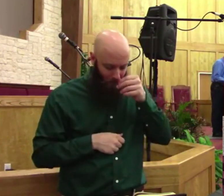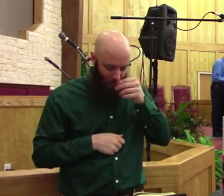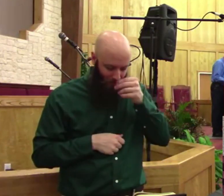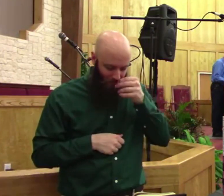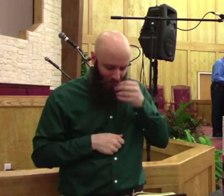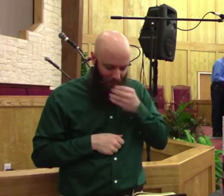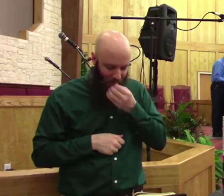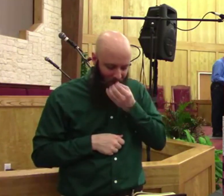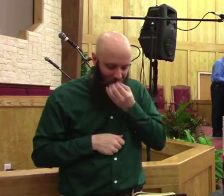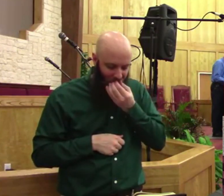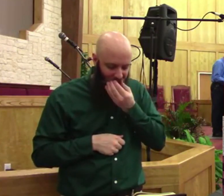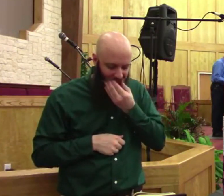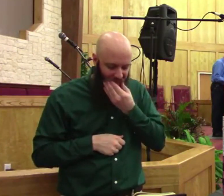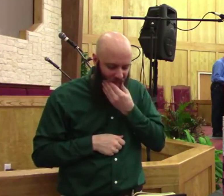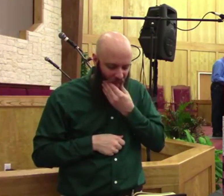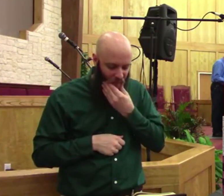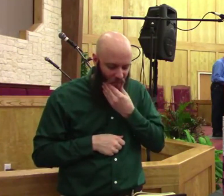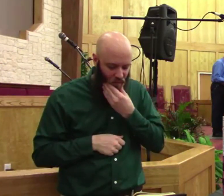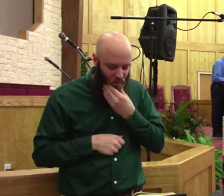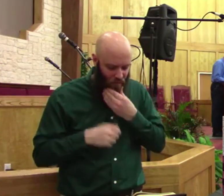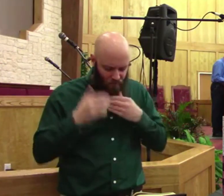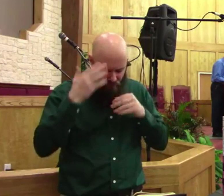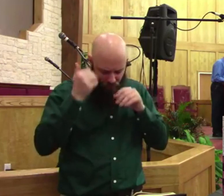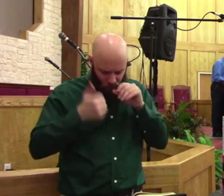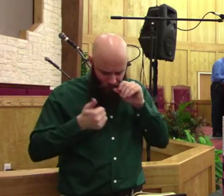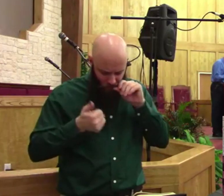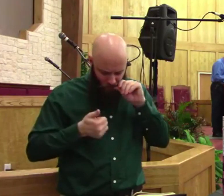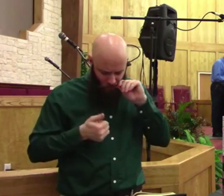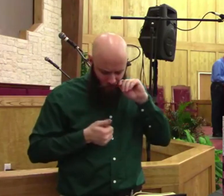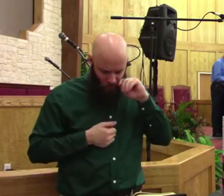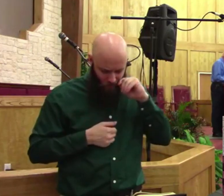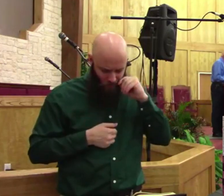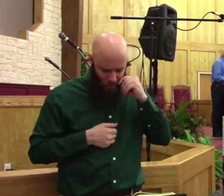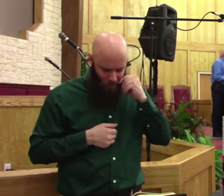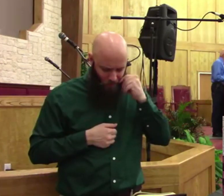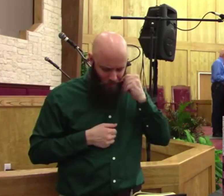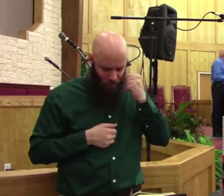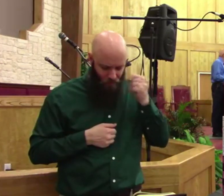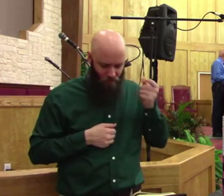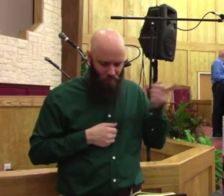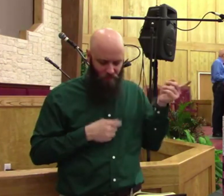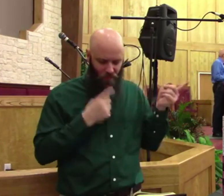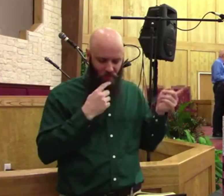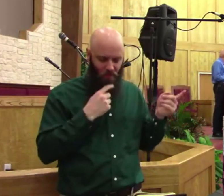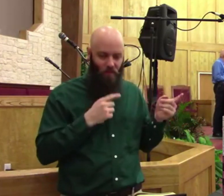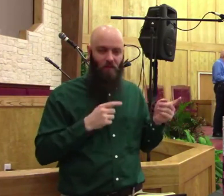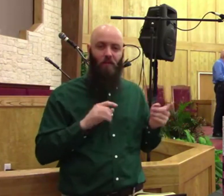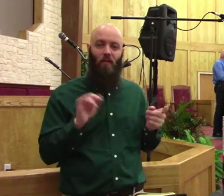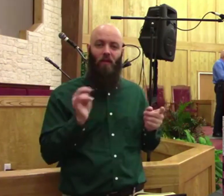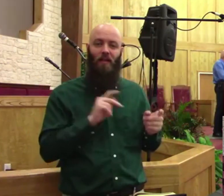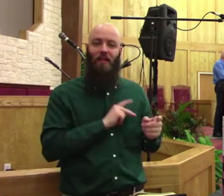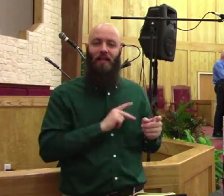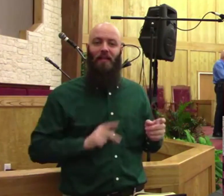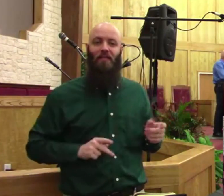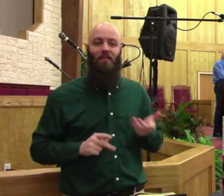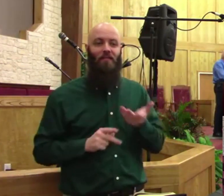And forget which one of the common, even kings of the world have to listen to their mom, you know.